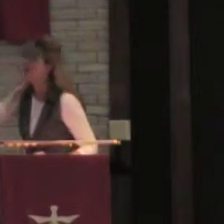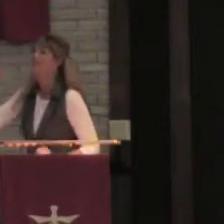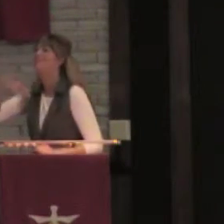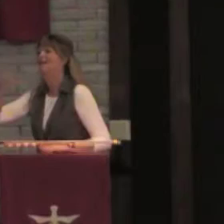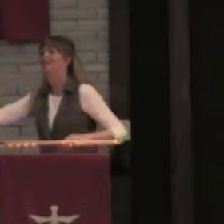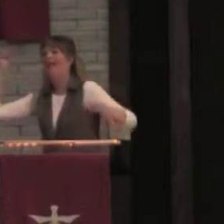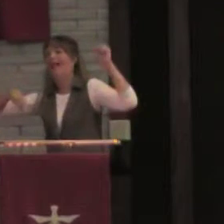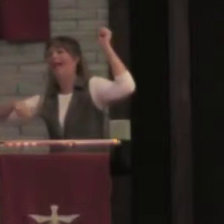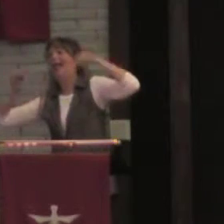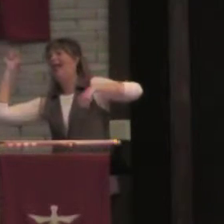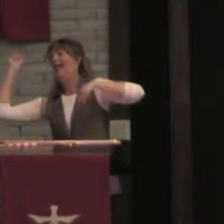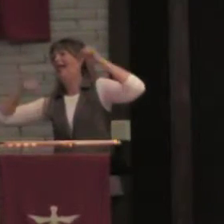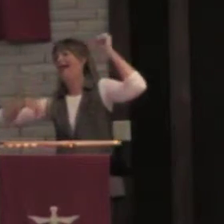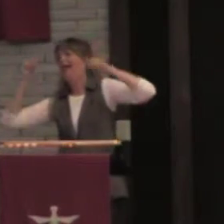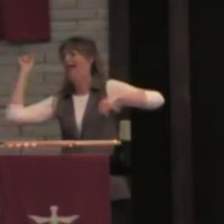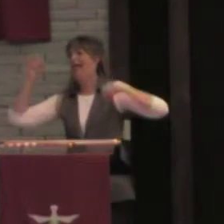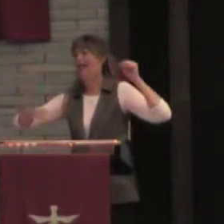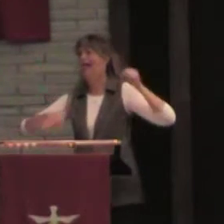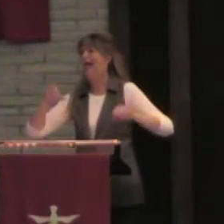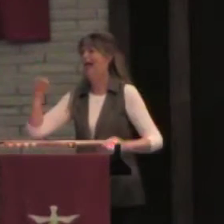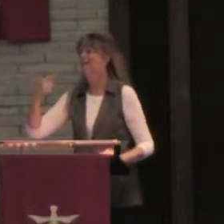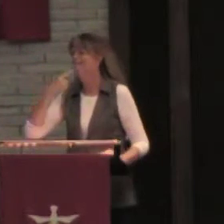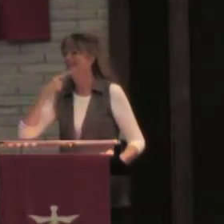You guys know, right? Everybody's like, yes, yes, yes.